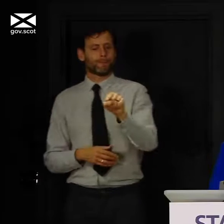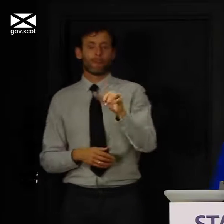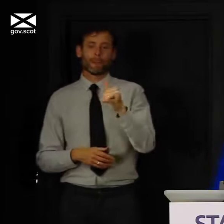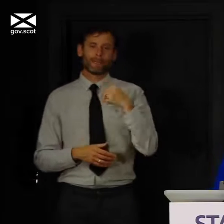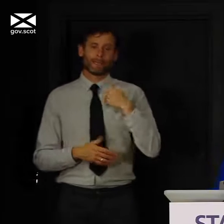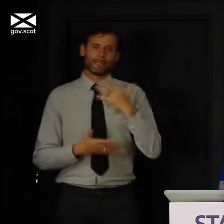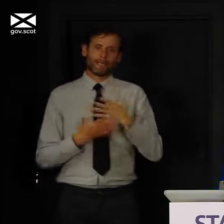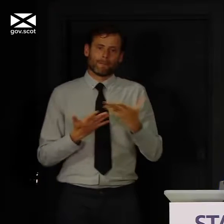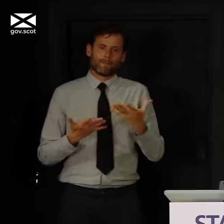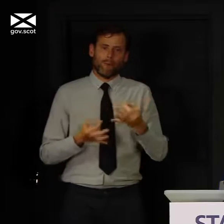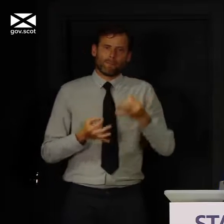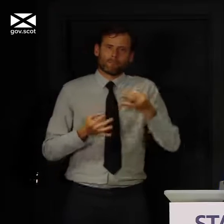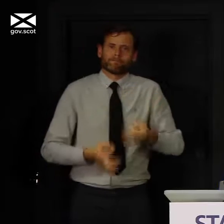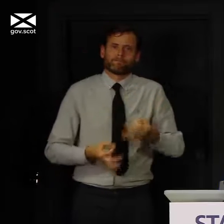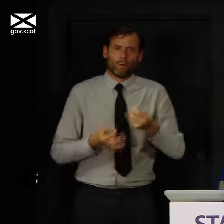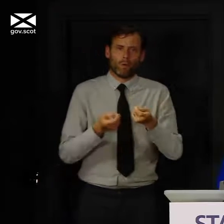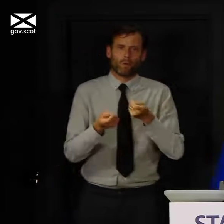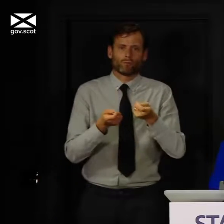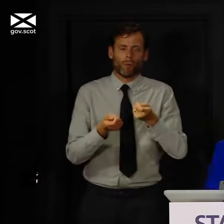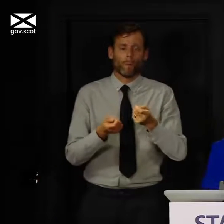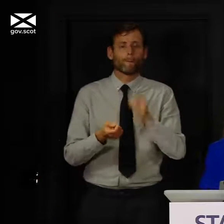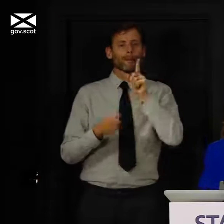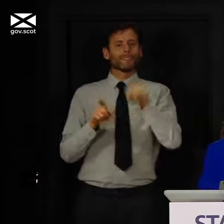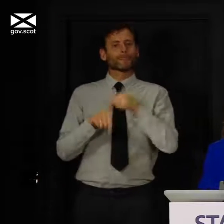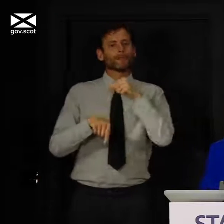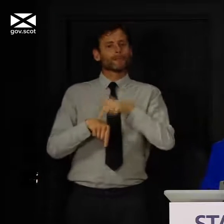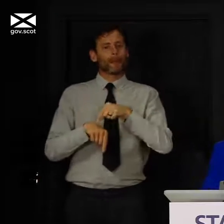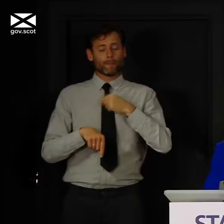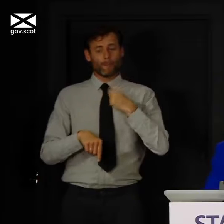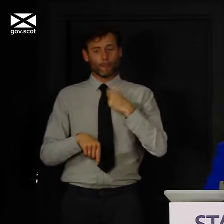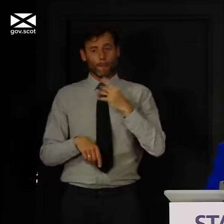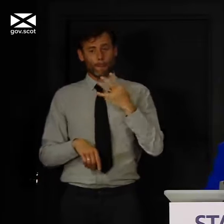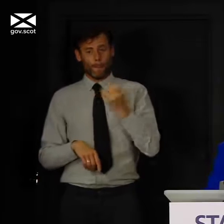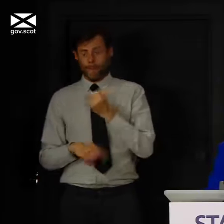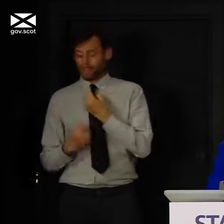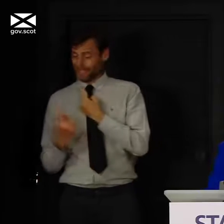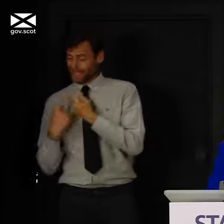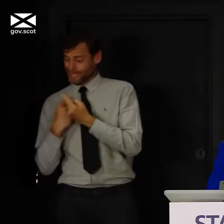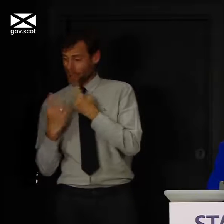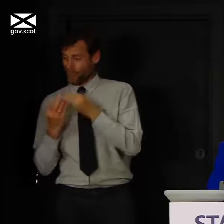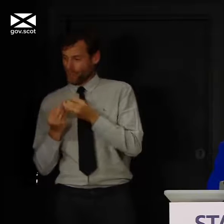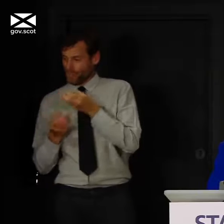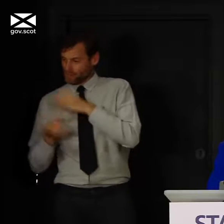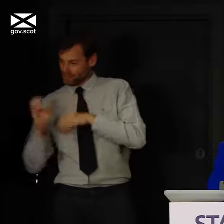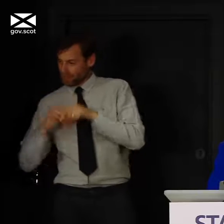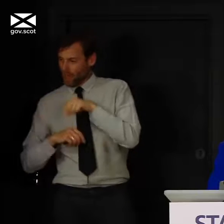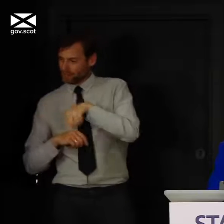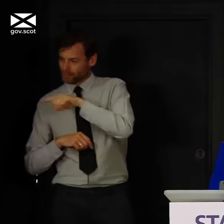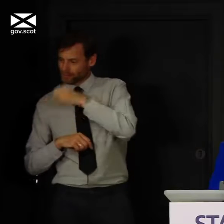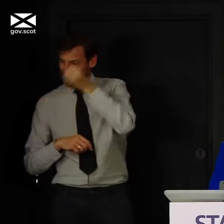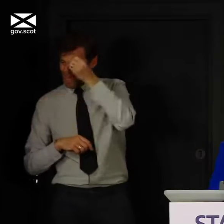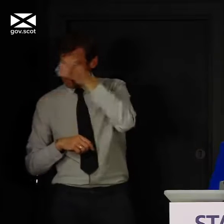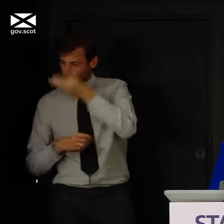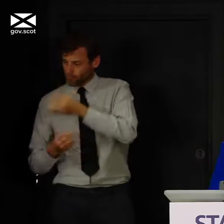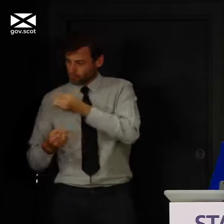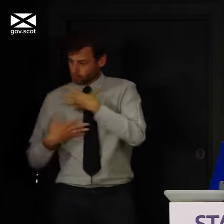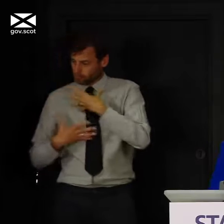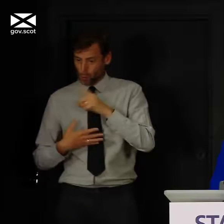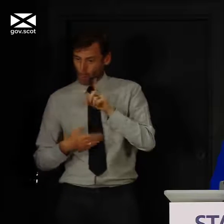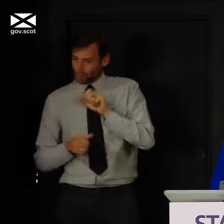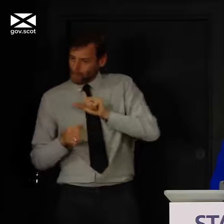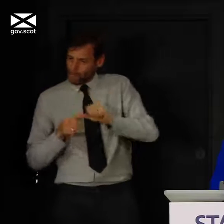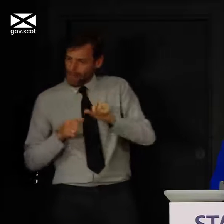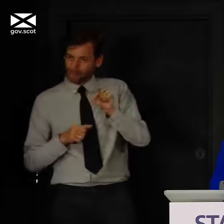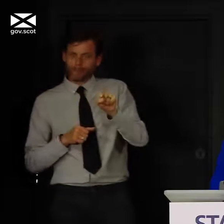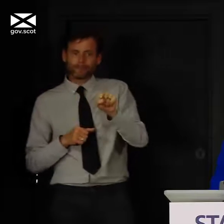taking as much scientific and clinical advice available to us in order to reach any future decisions.